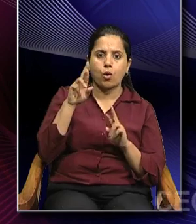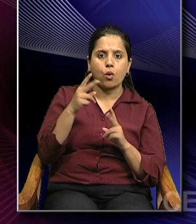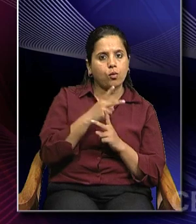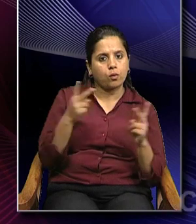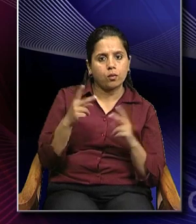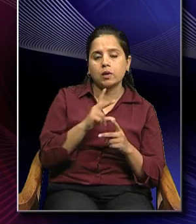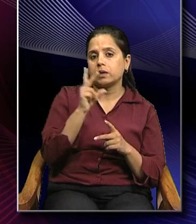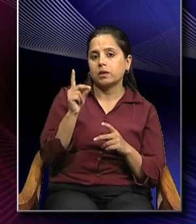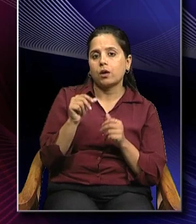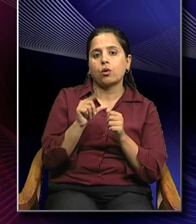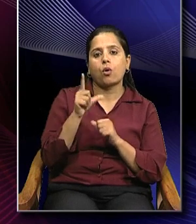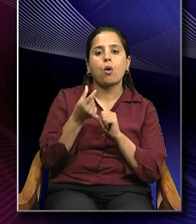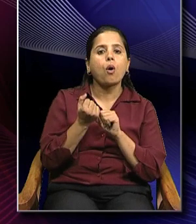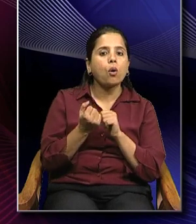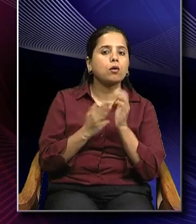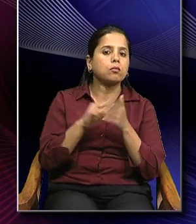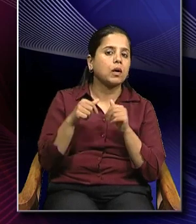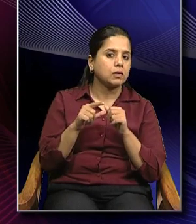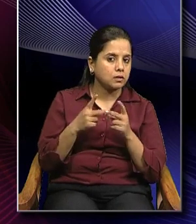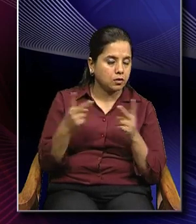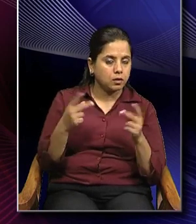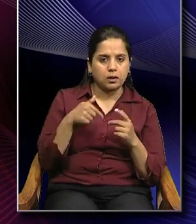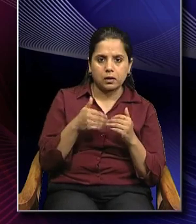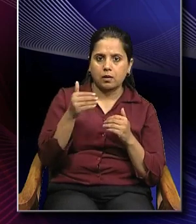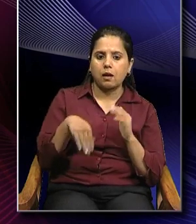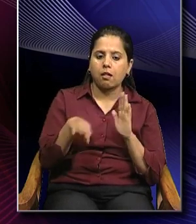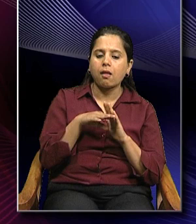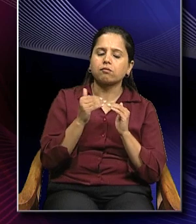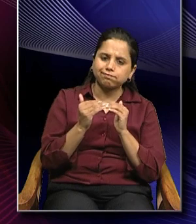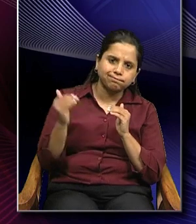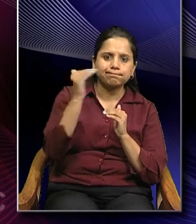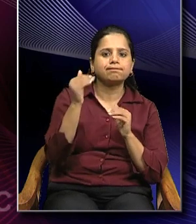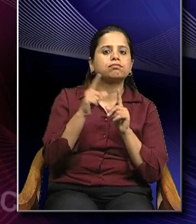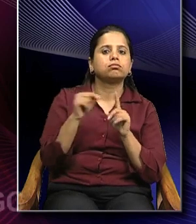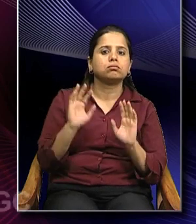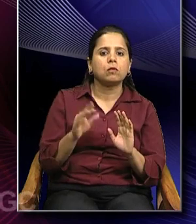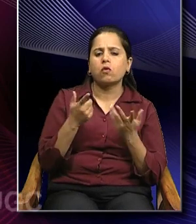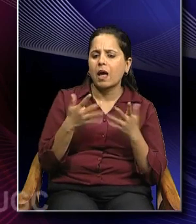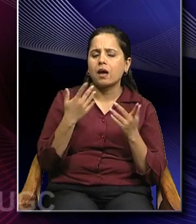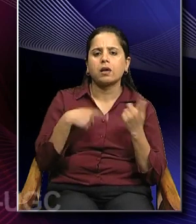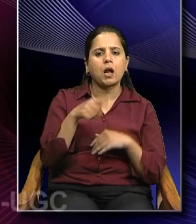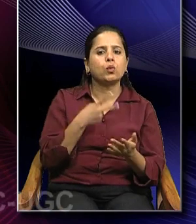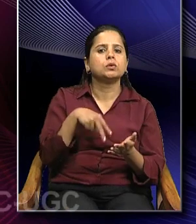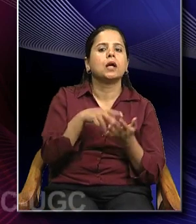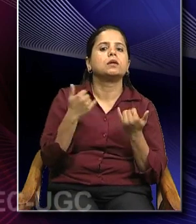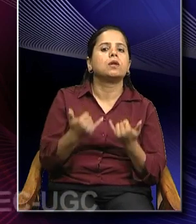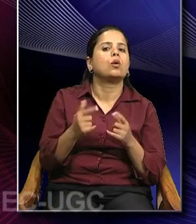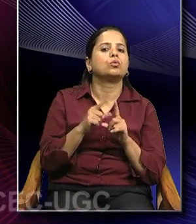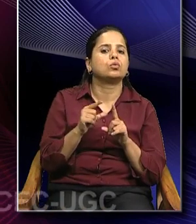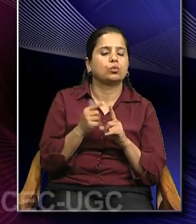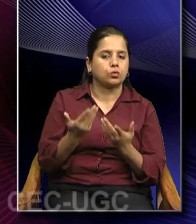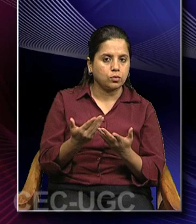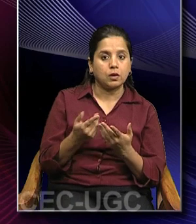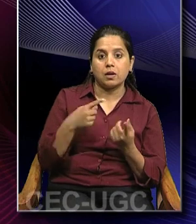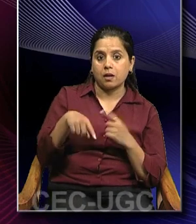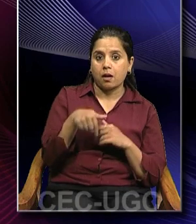one is augmented. Here we are talking about going a level ahead from wherever we are standing right now. So